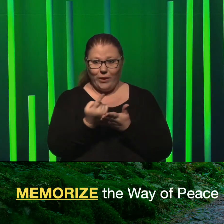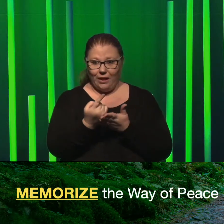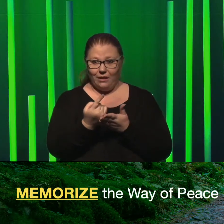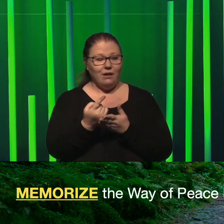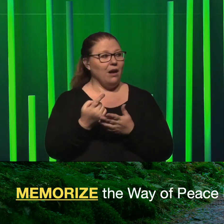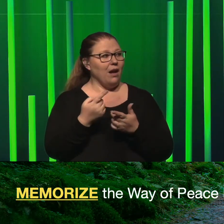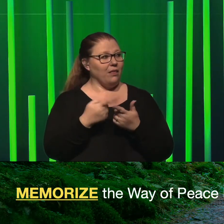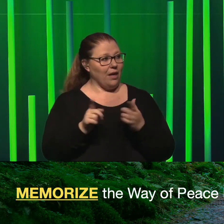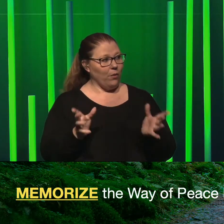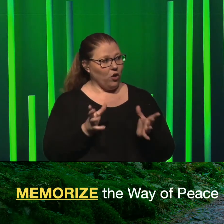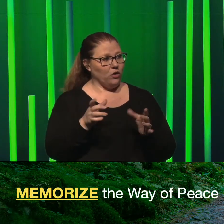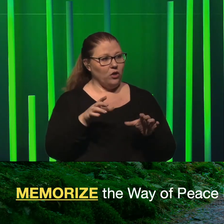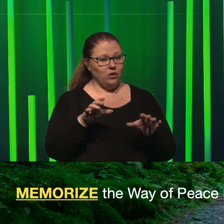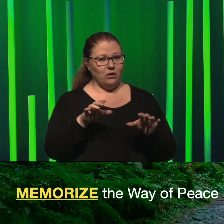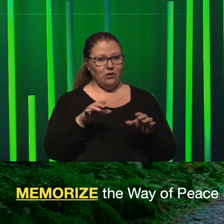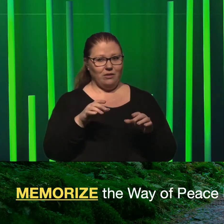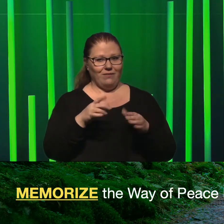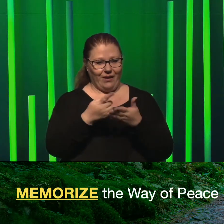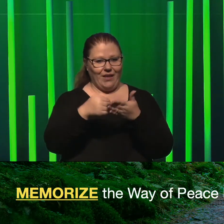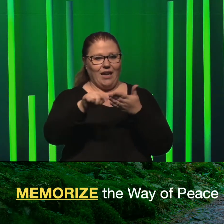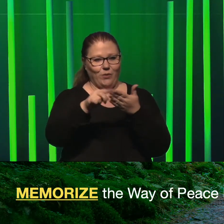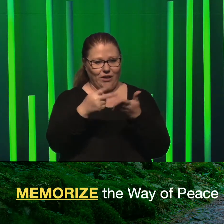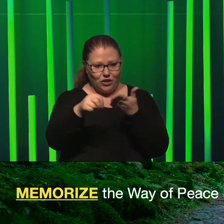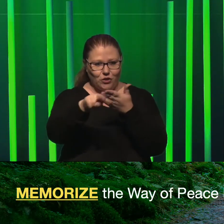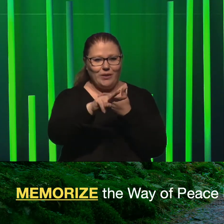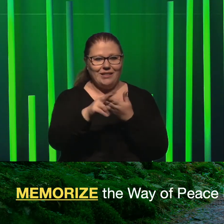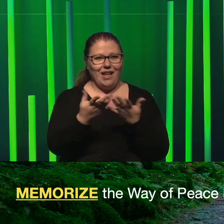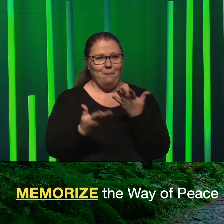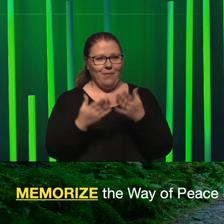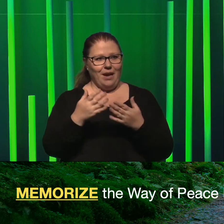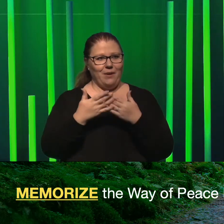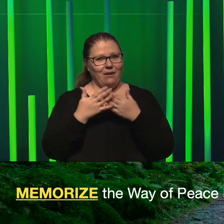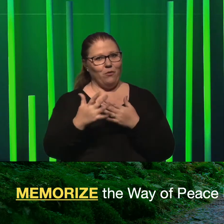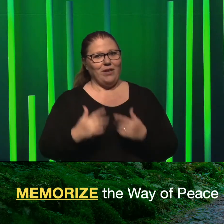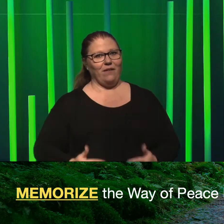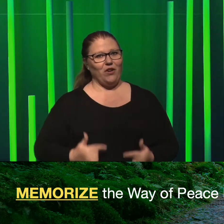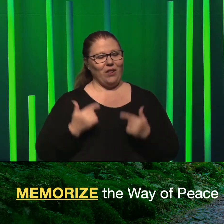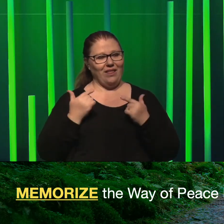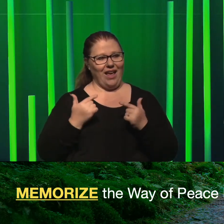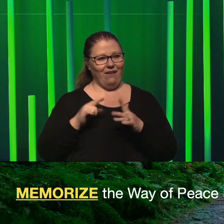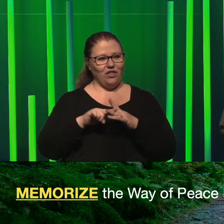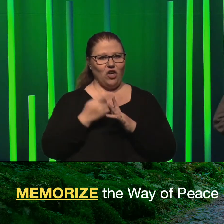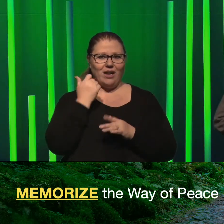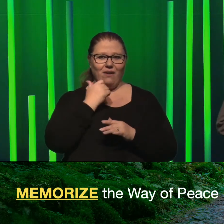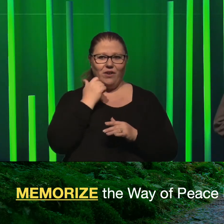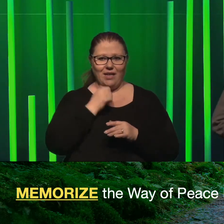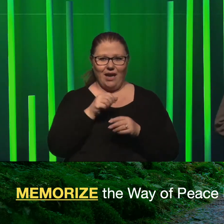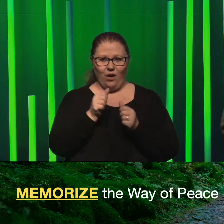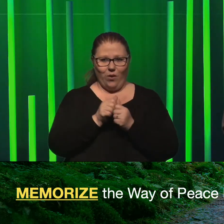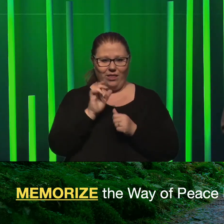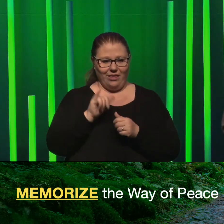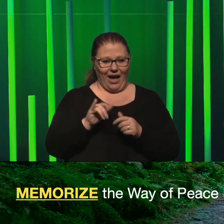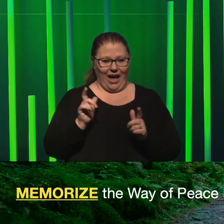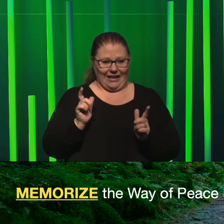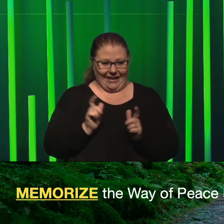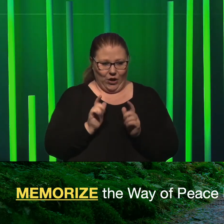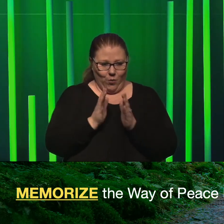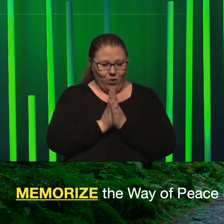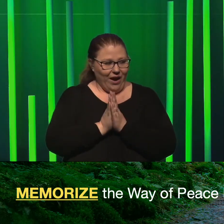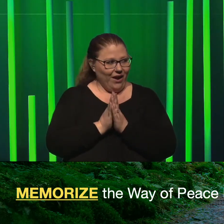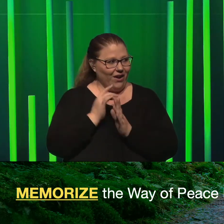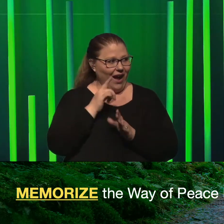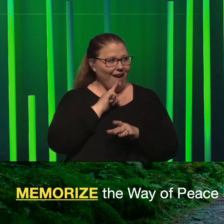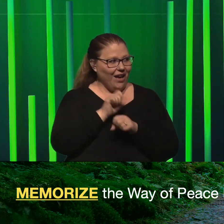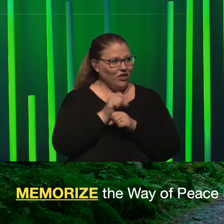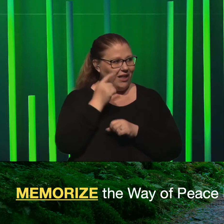And then I would encourage you to do it the next week, and then the next week, and maybe spend the rest of your life starting every day with this little prayer. Because I actually